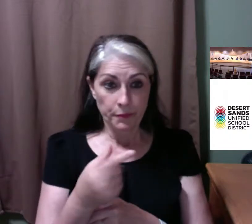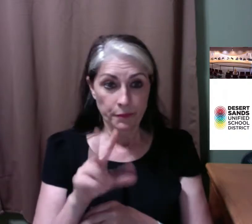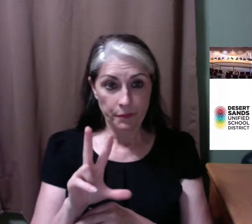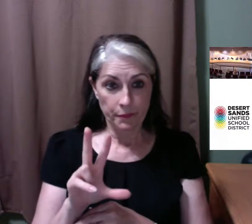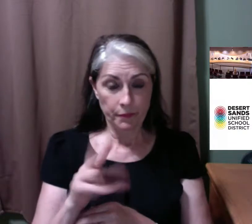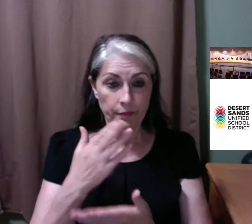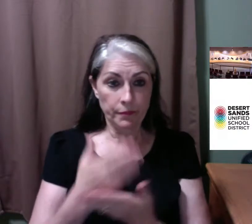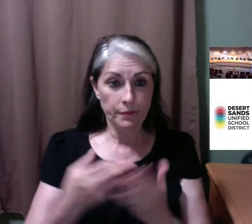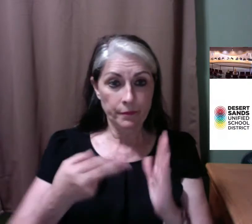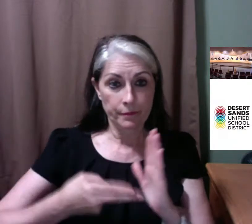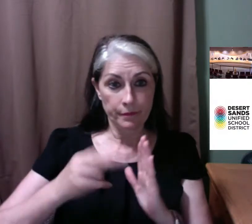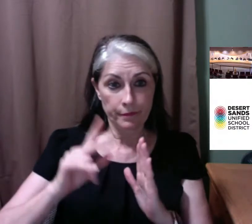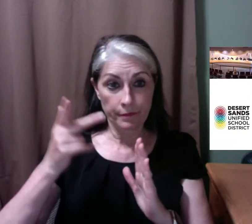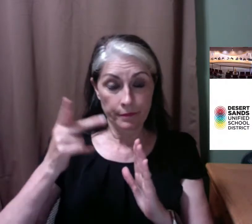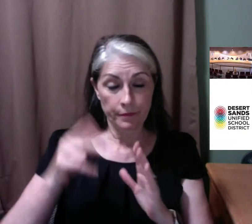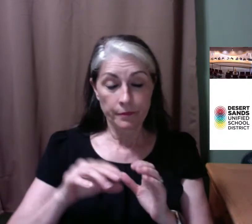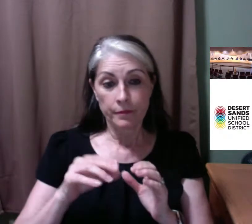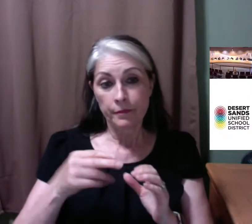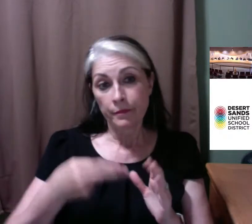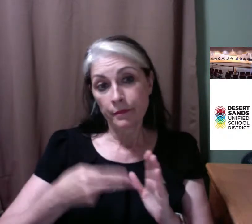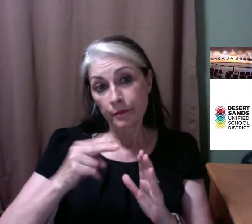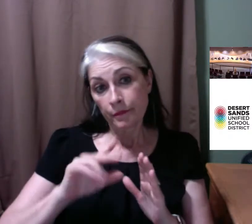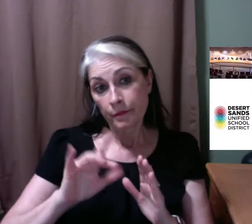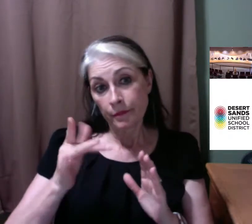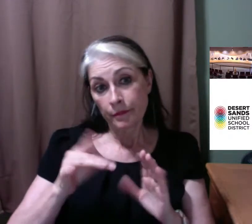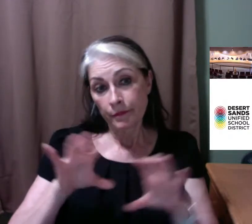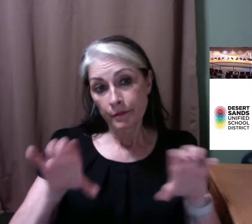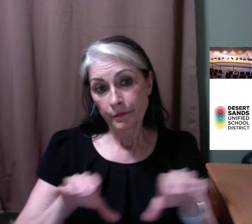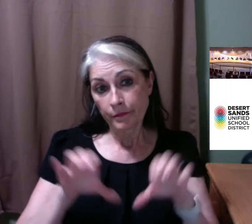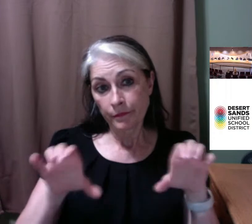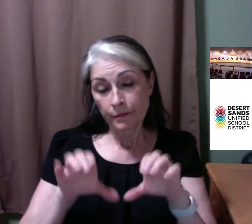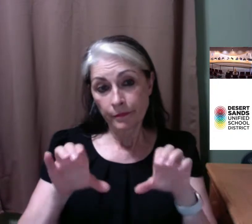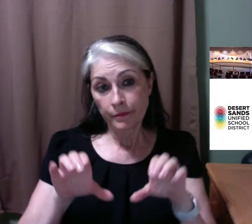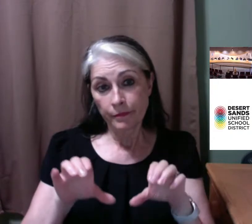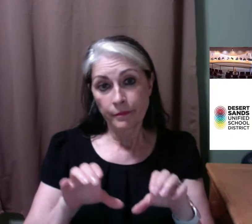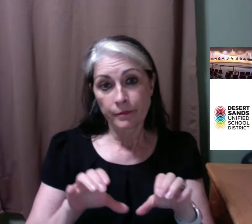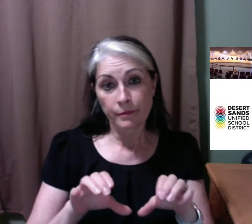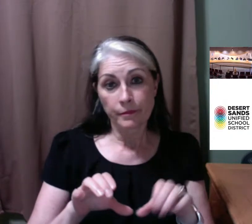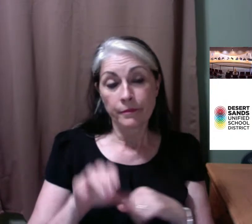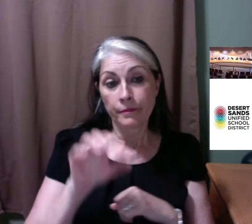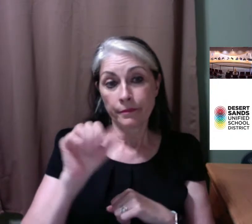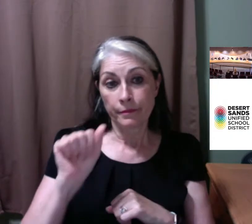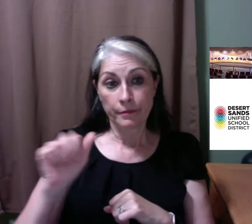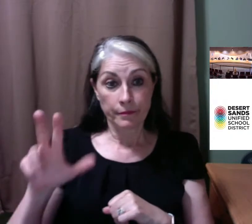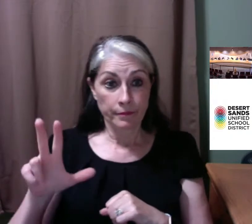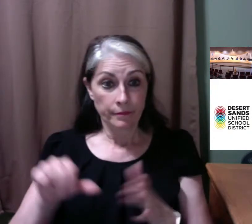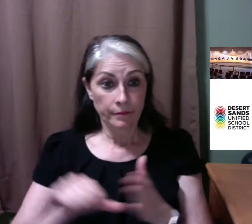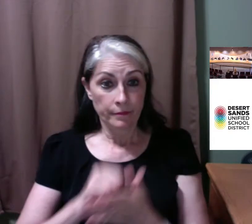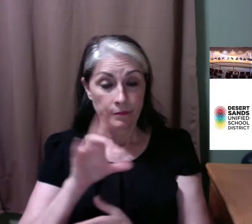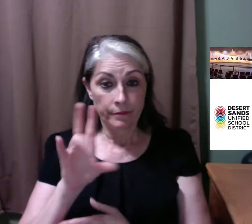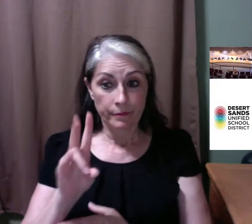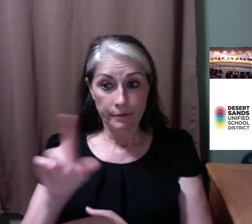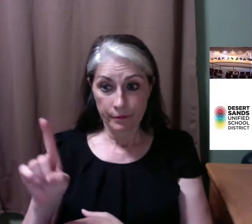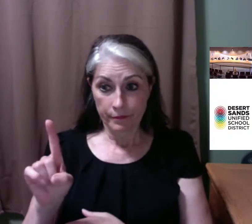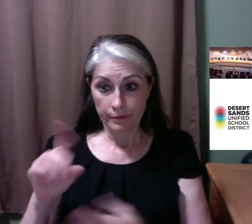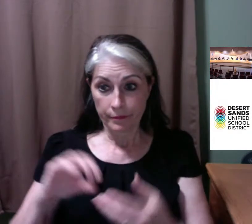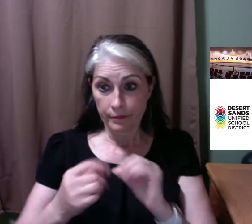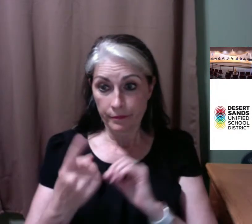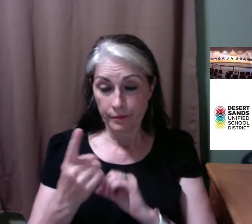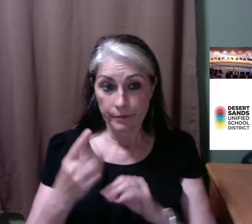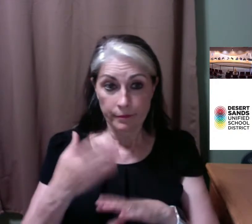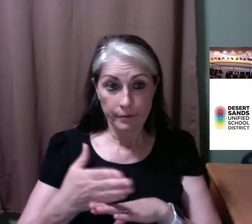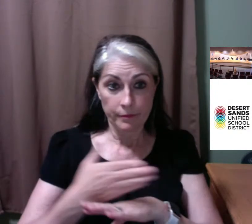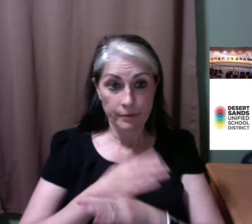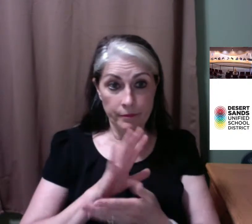the highlighted actions, the small orange flag labeled A3 on page 71. Number one, improve